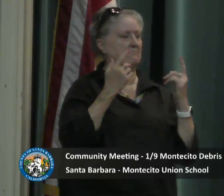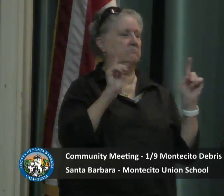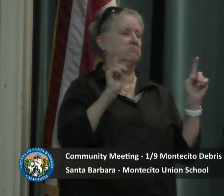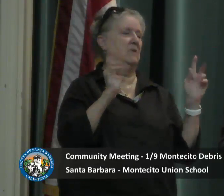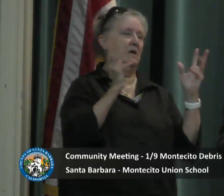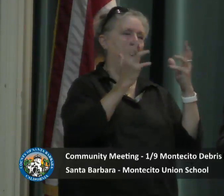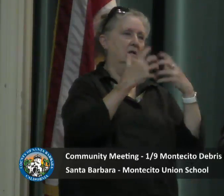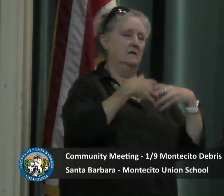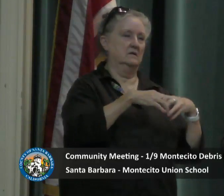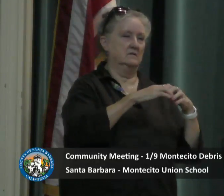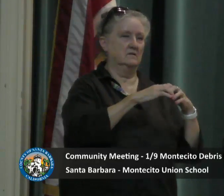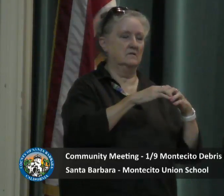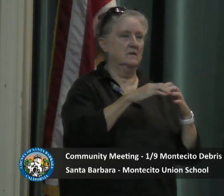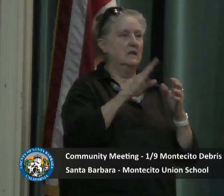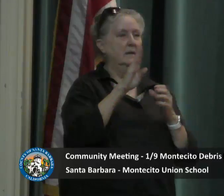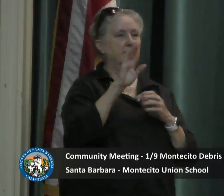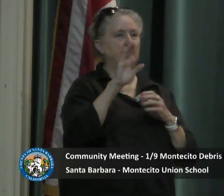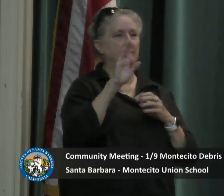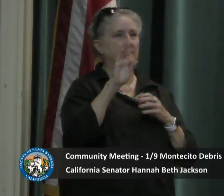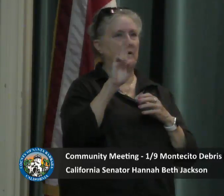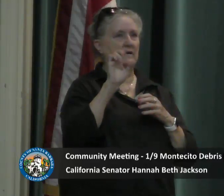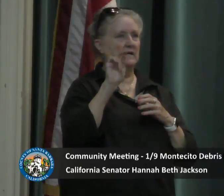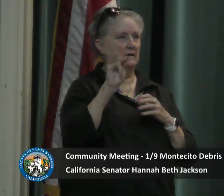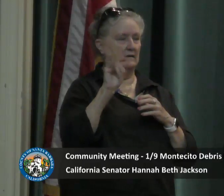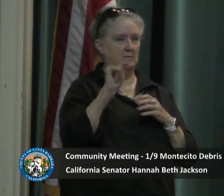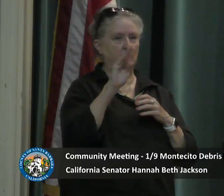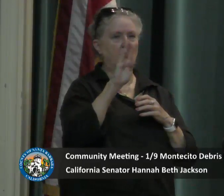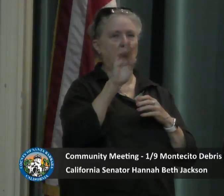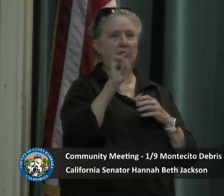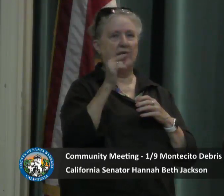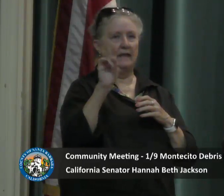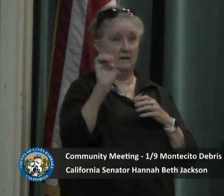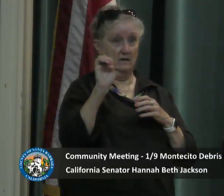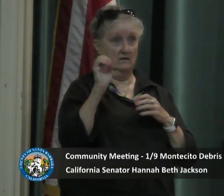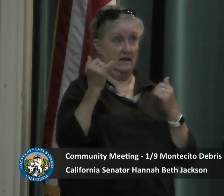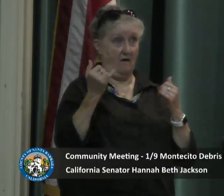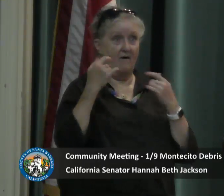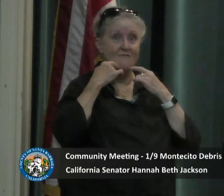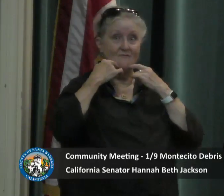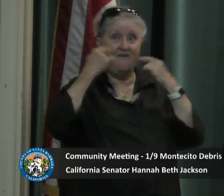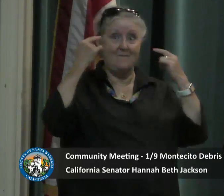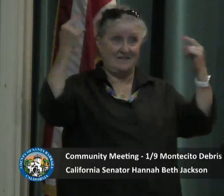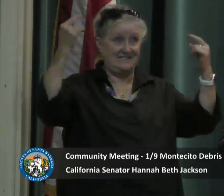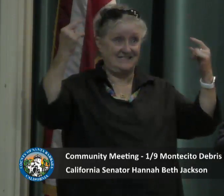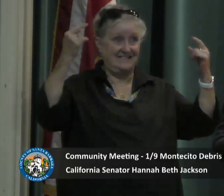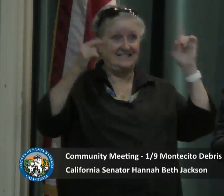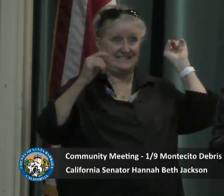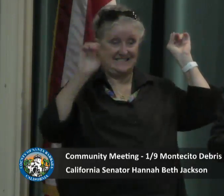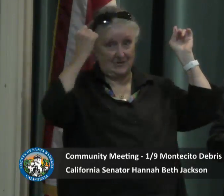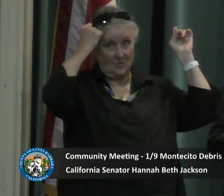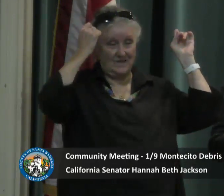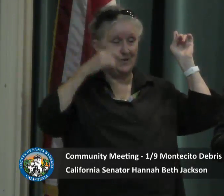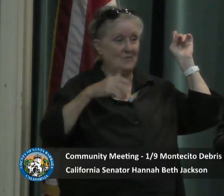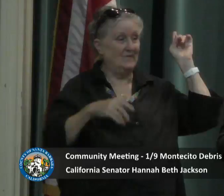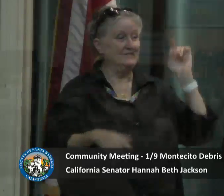together. The Bucket Brigade, by the way, you're now famous up in Sacramento.